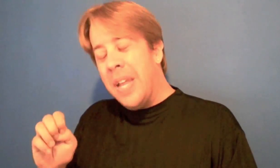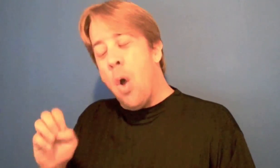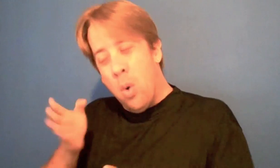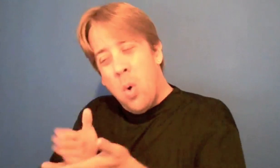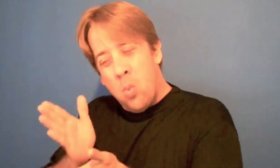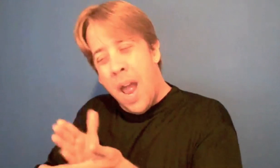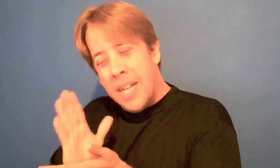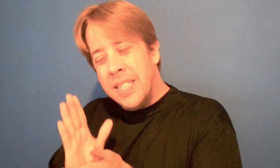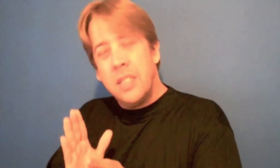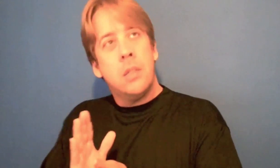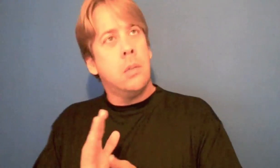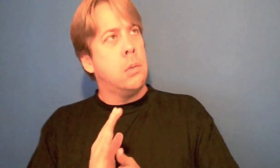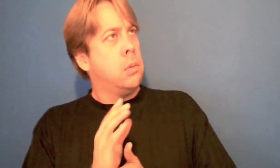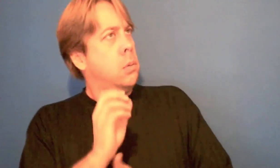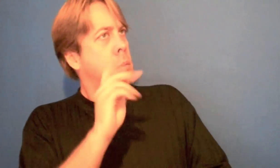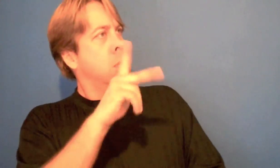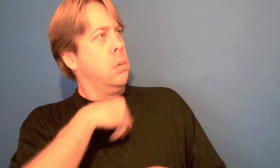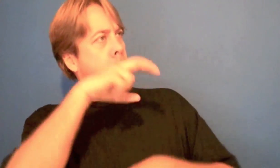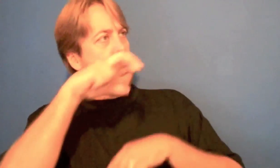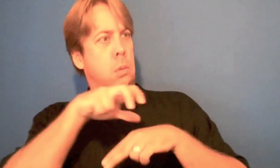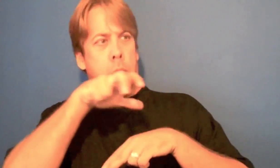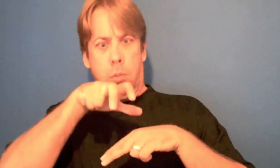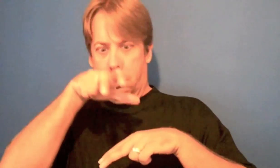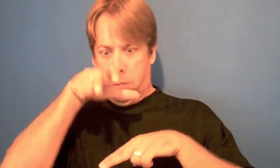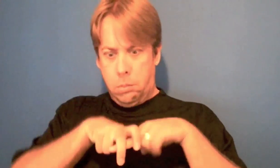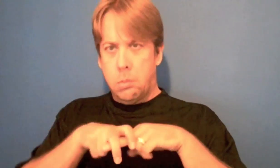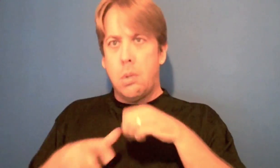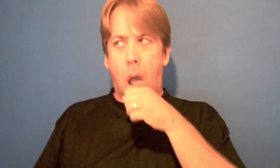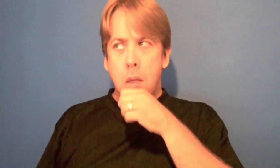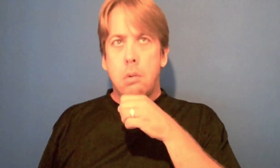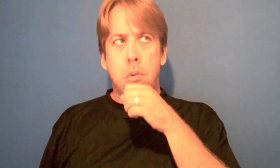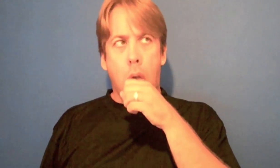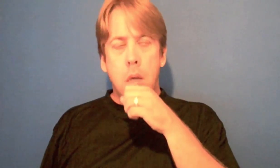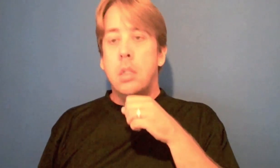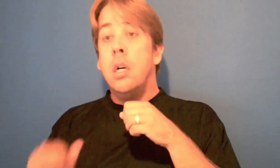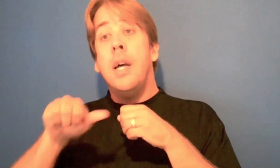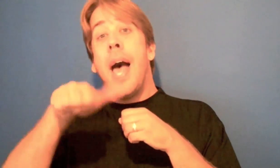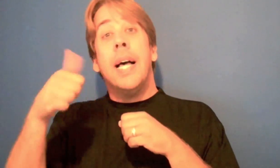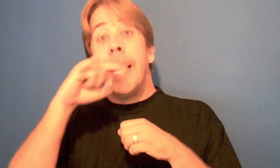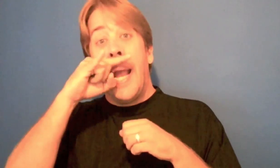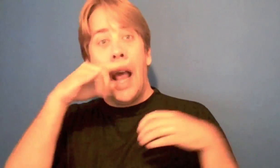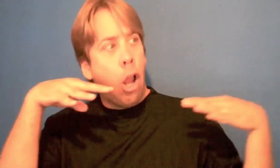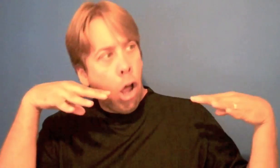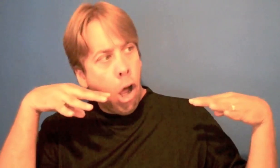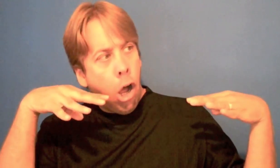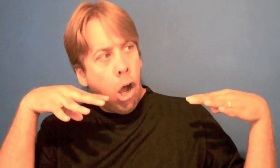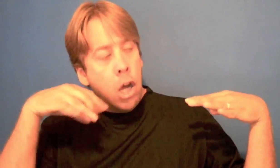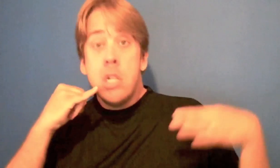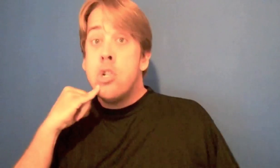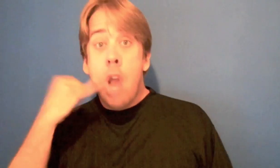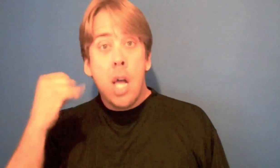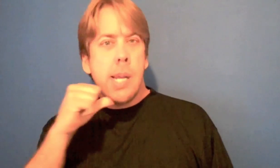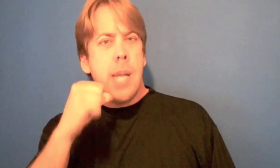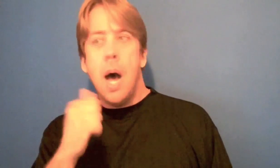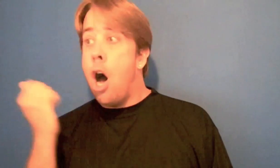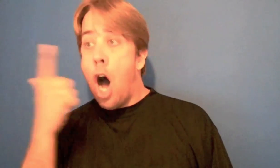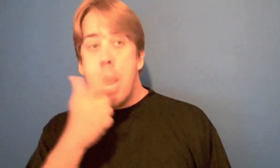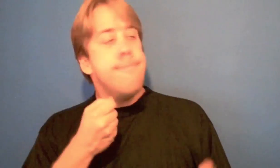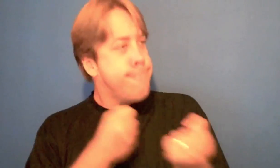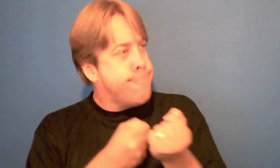don't you worry. You'll be okay. Okay, so I took my seat with my ice cream, and that's when I noticed the other kids